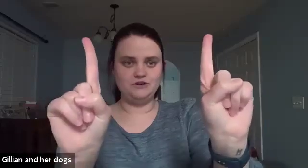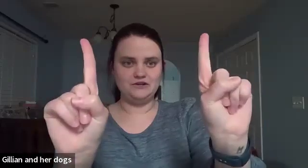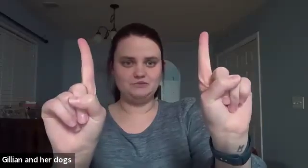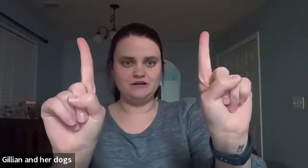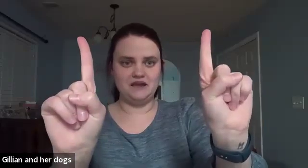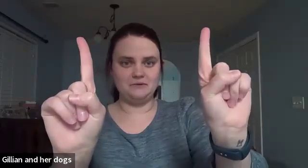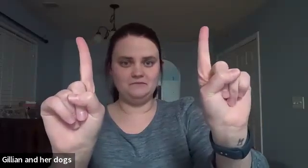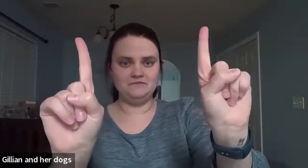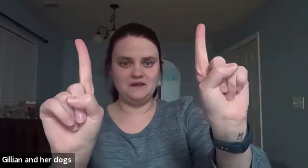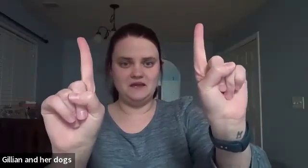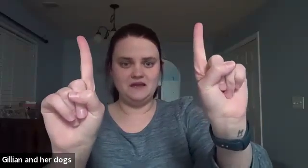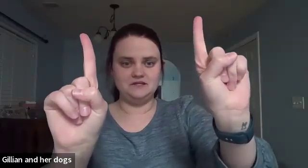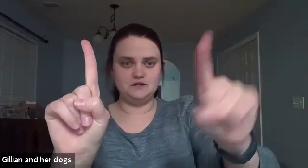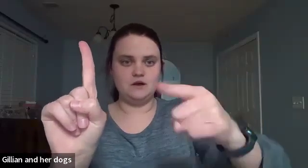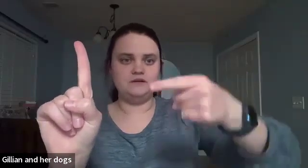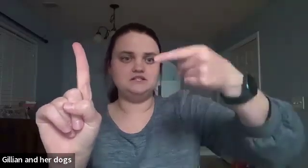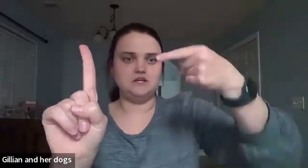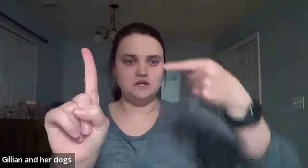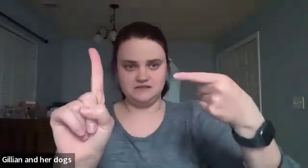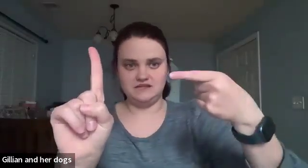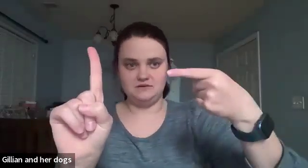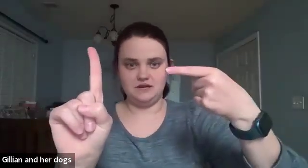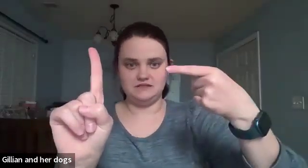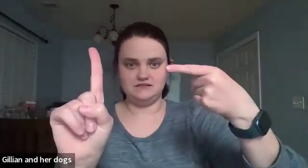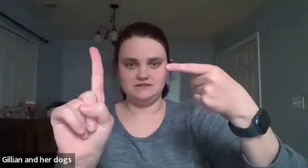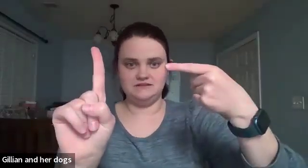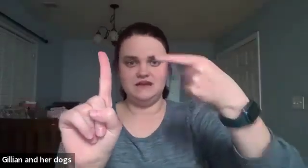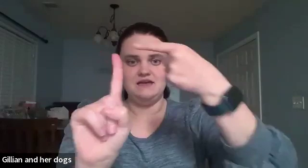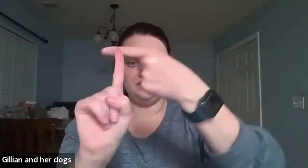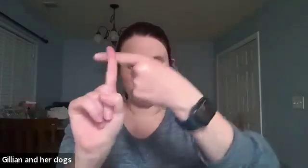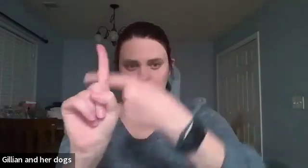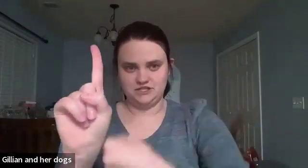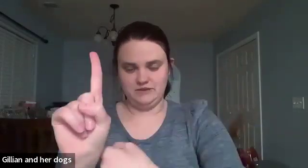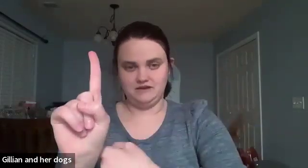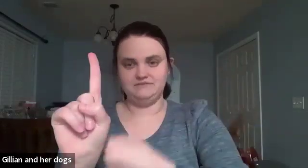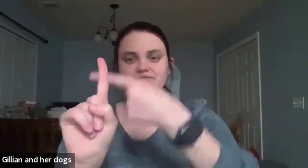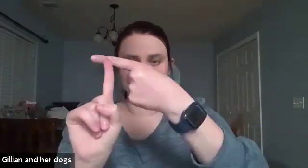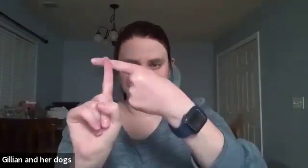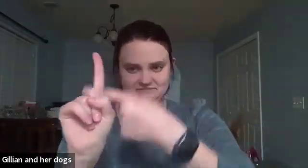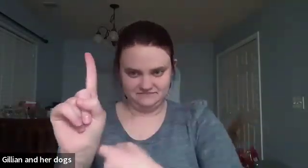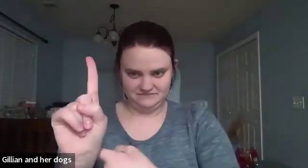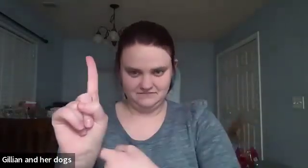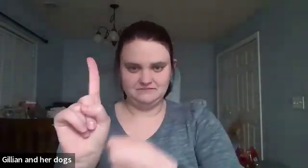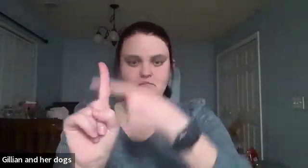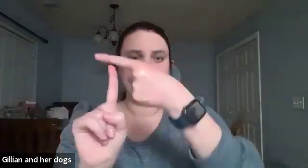pointer fingers pointing out. Dominant turn sideways, and then you brush to the back.